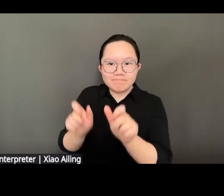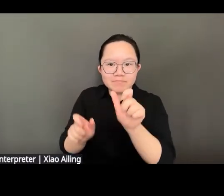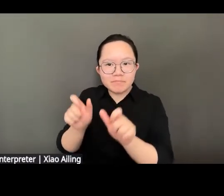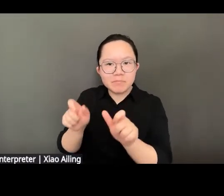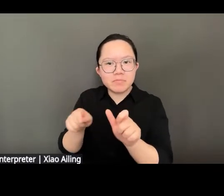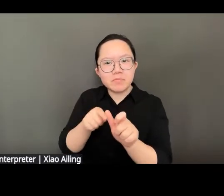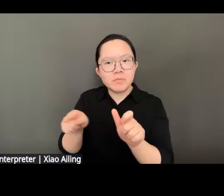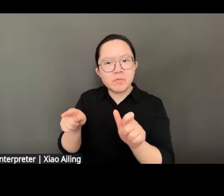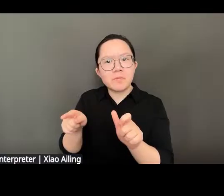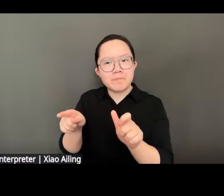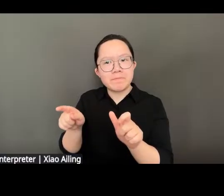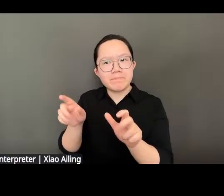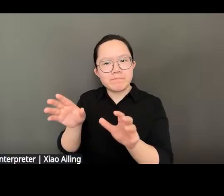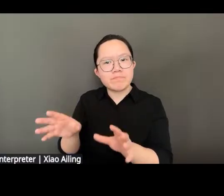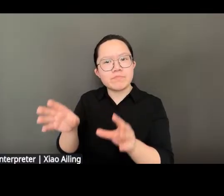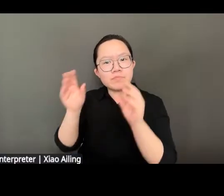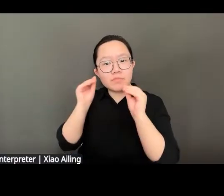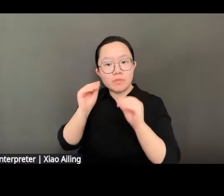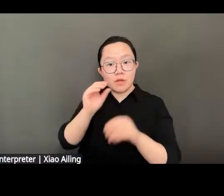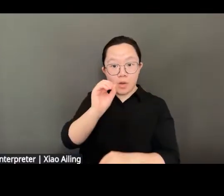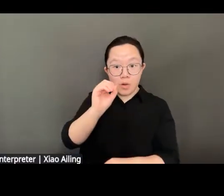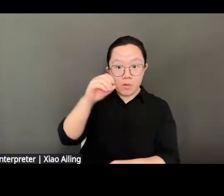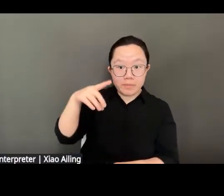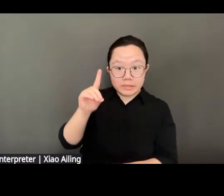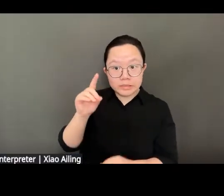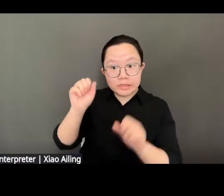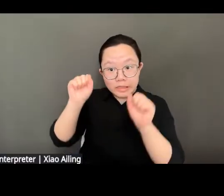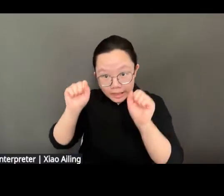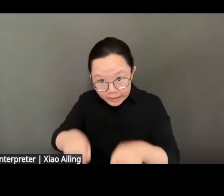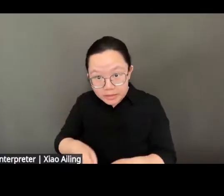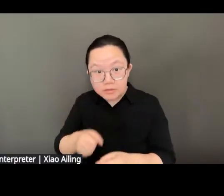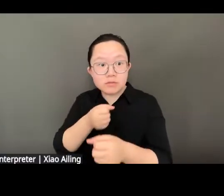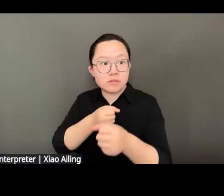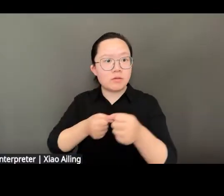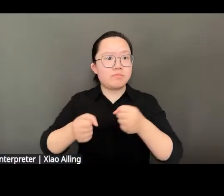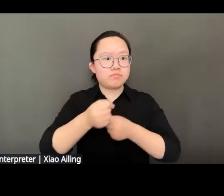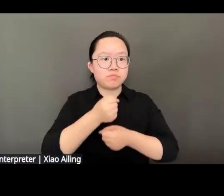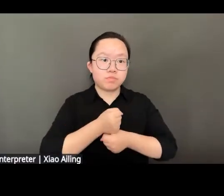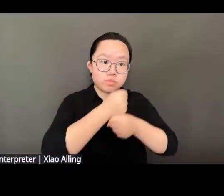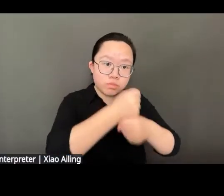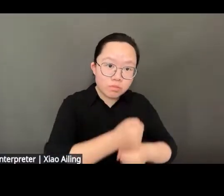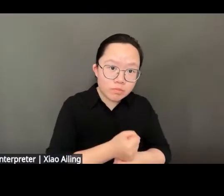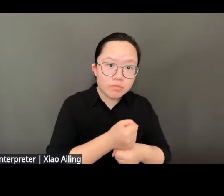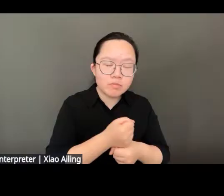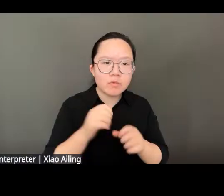I'm going to partner with Claire to answer Karina's question on